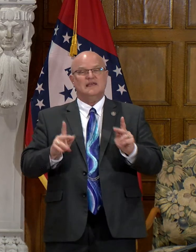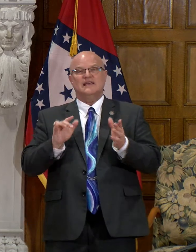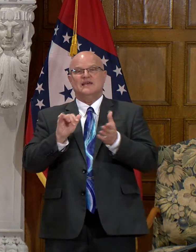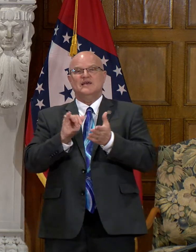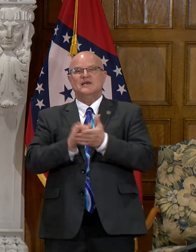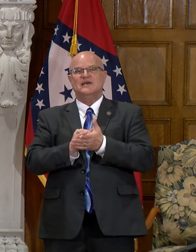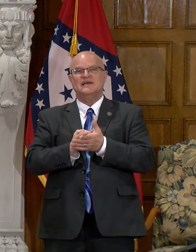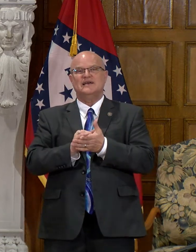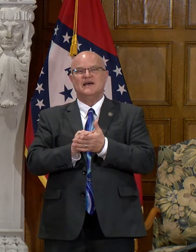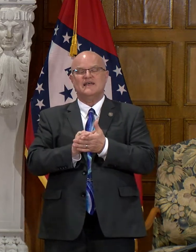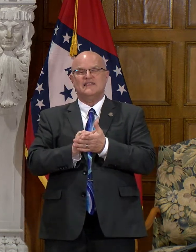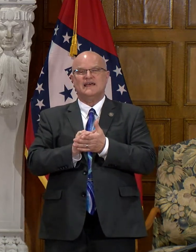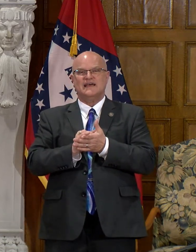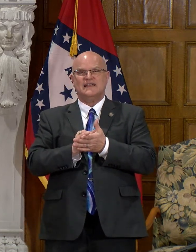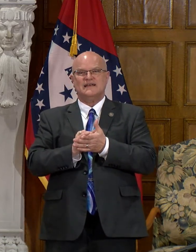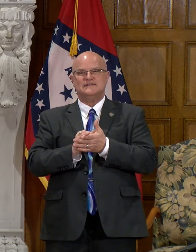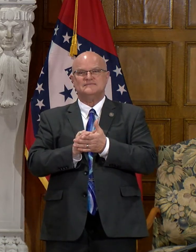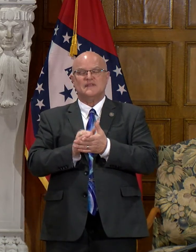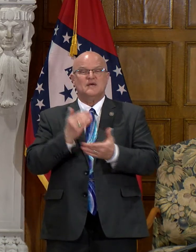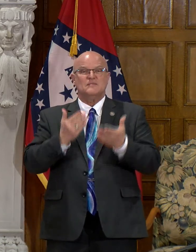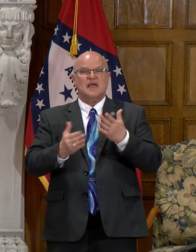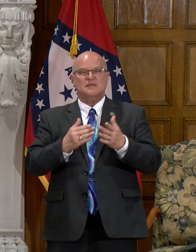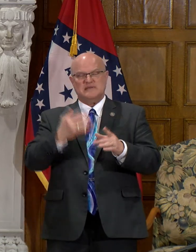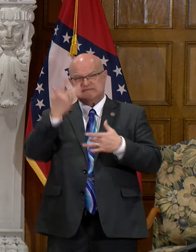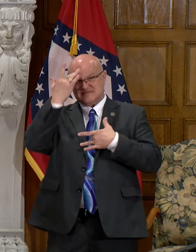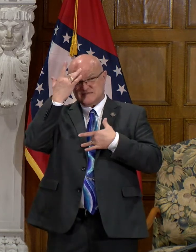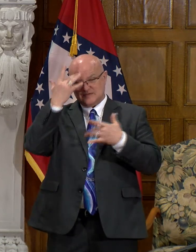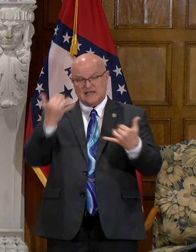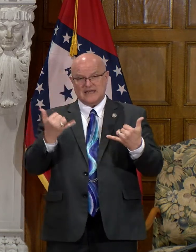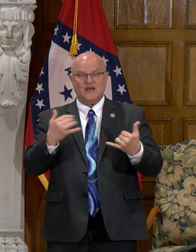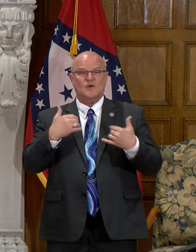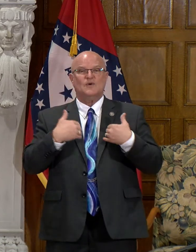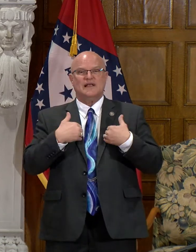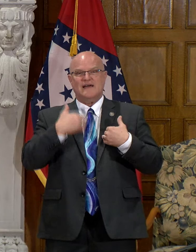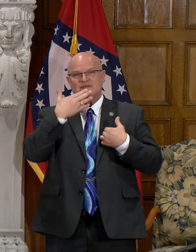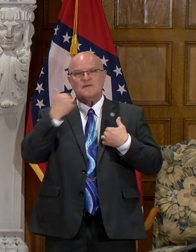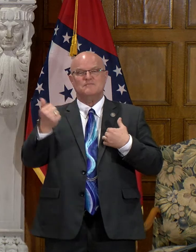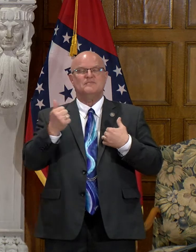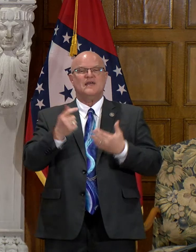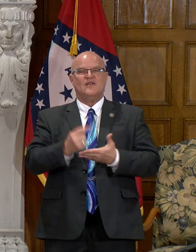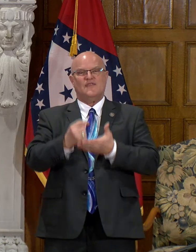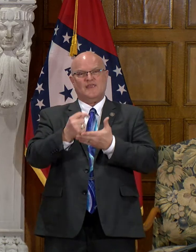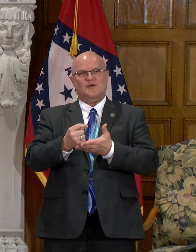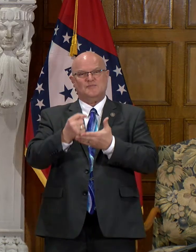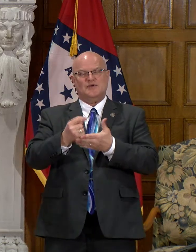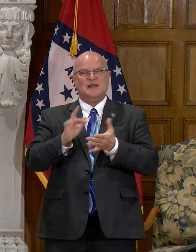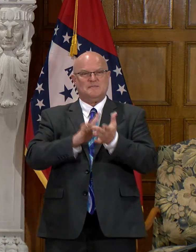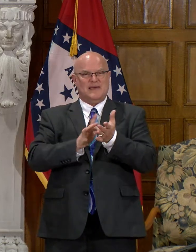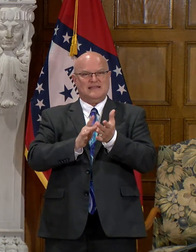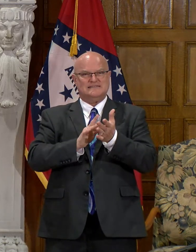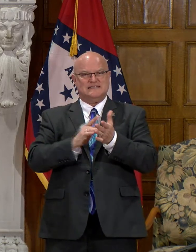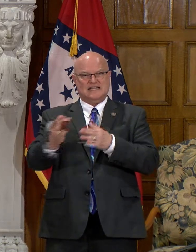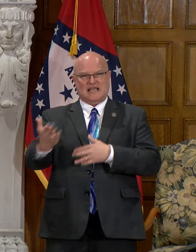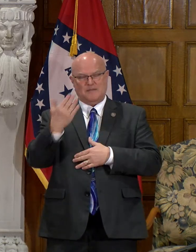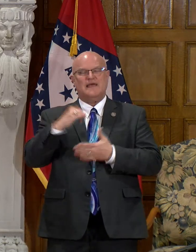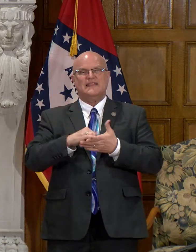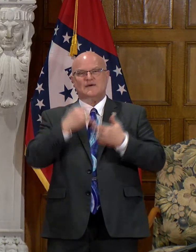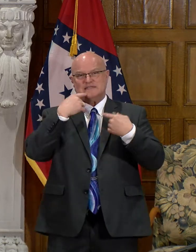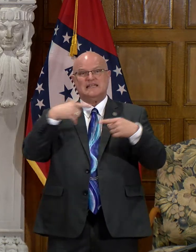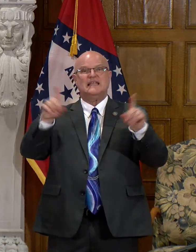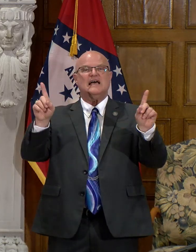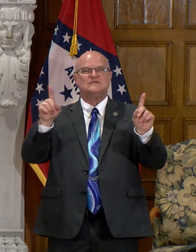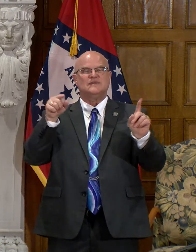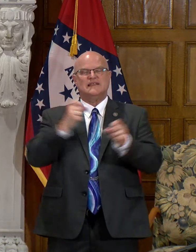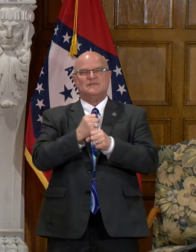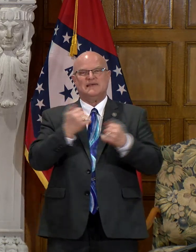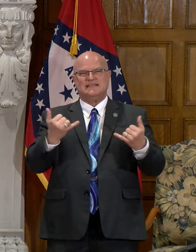that may be infected. They will have better therapeutics coming, and that was an announcement